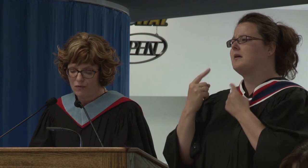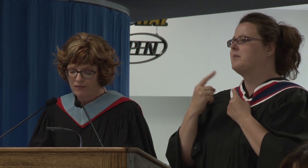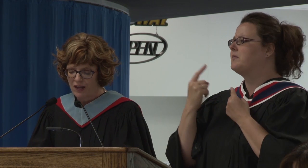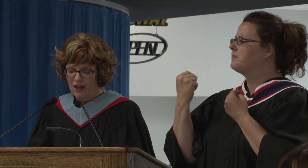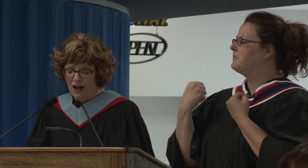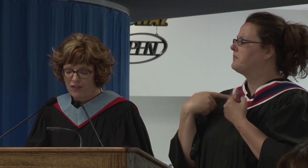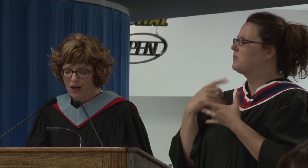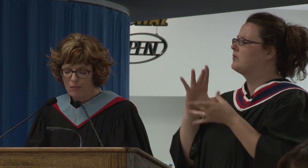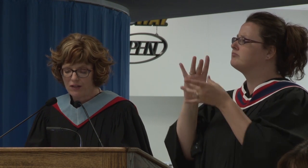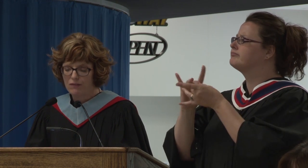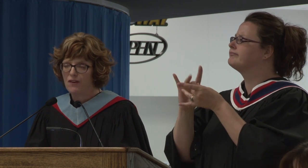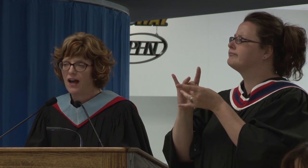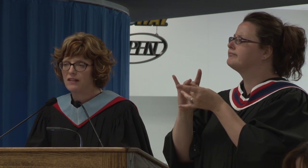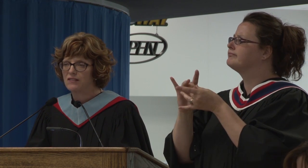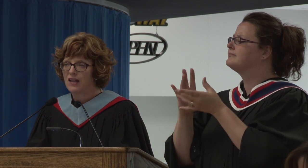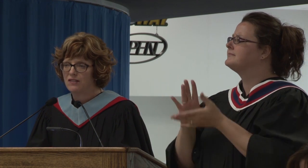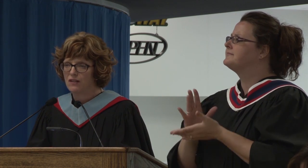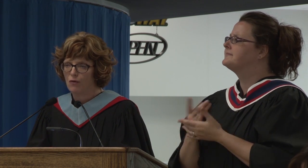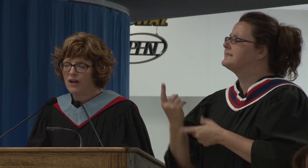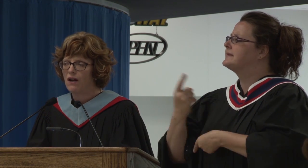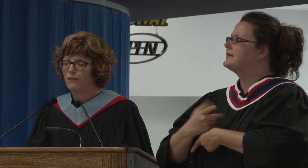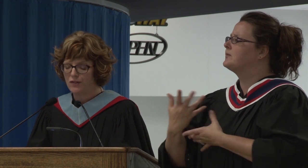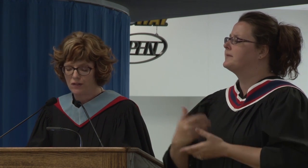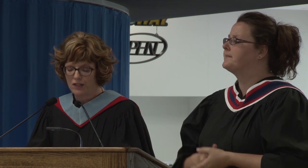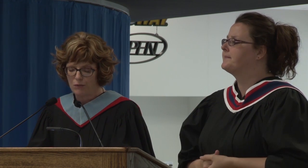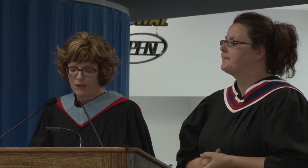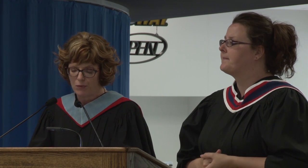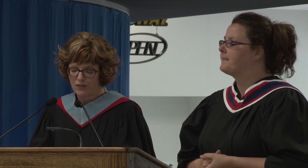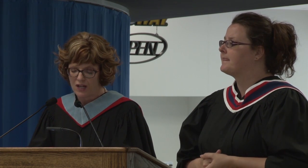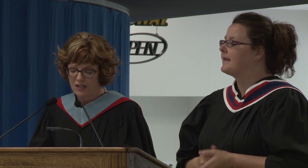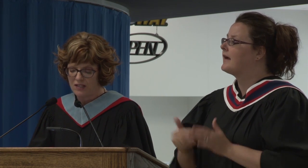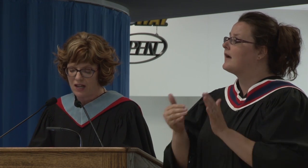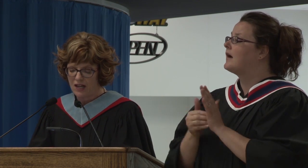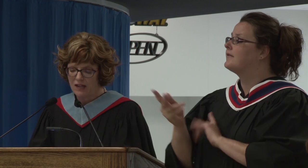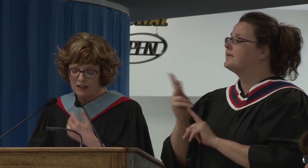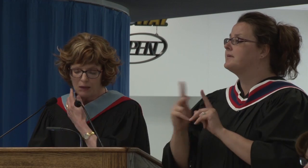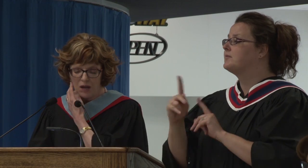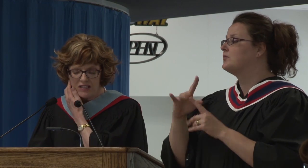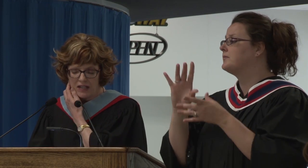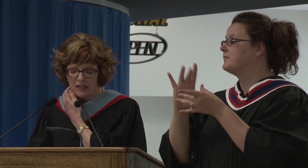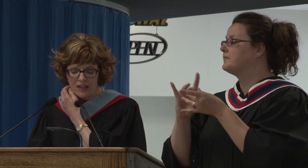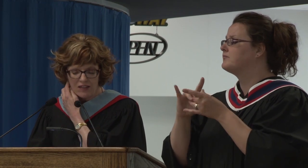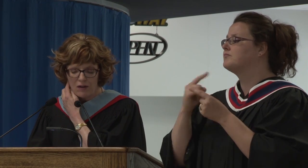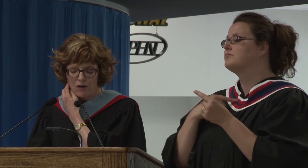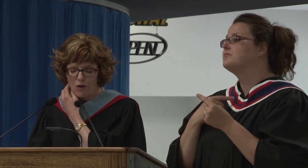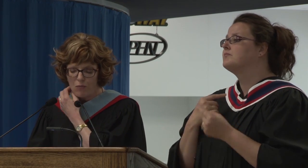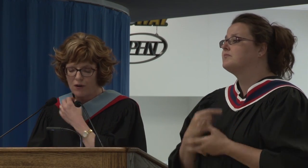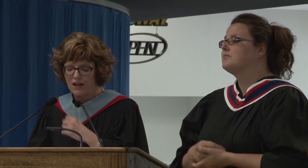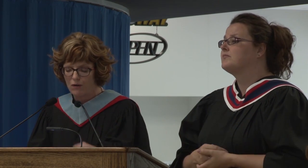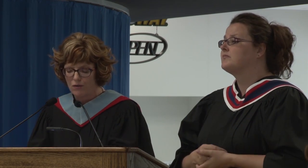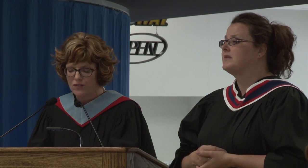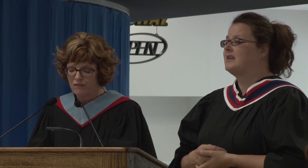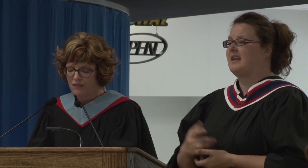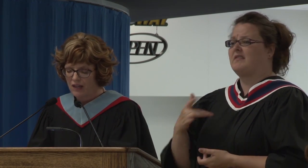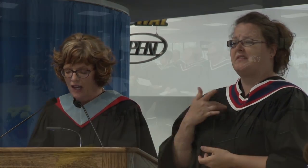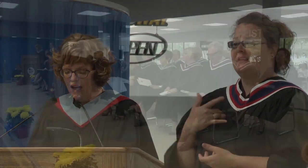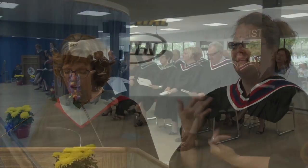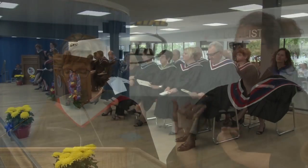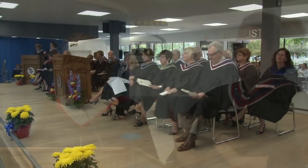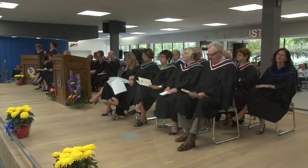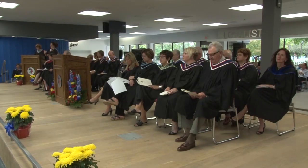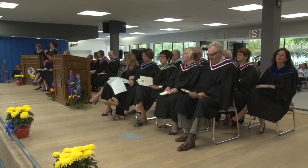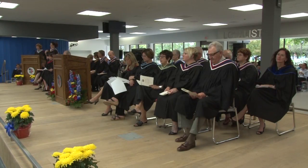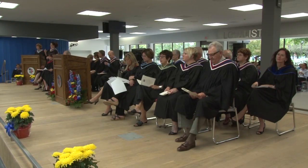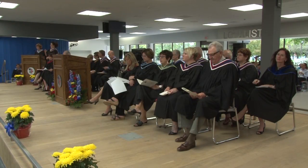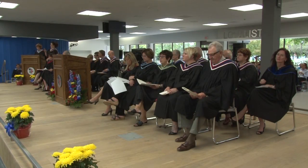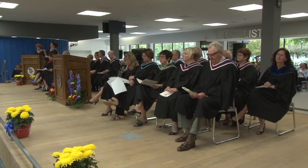with you, I thought about the fact that quite often you'll hear people say today, lamentingly, that there are no more heroes. And I